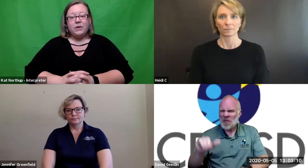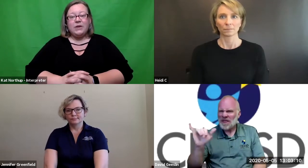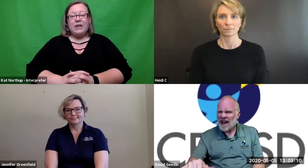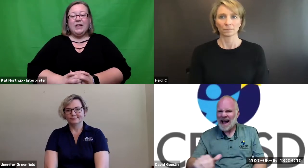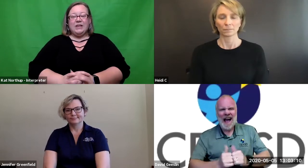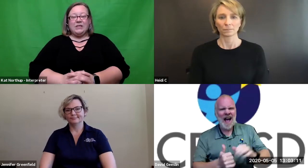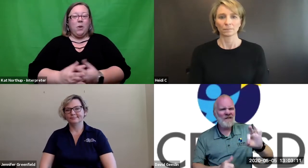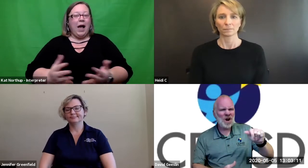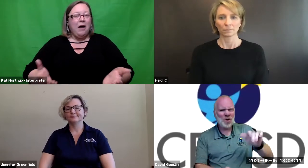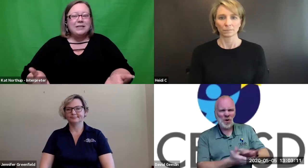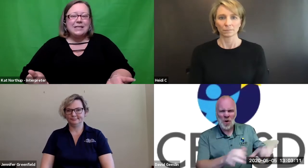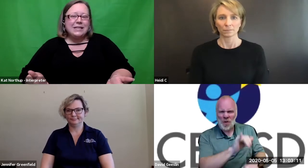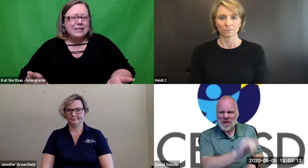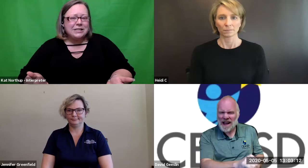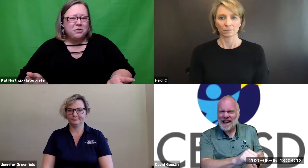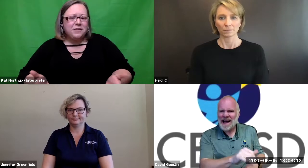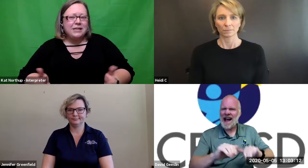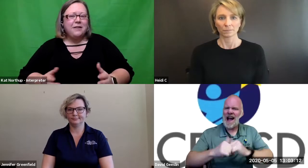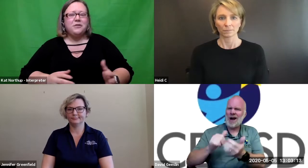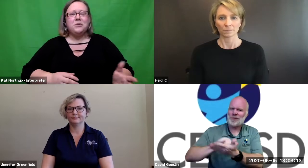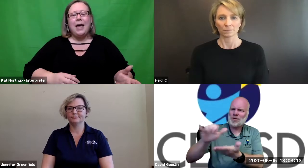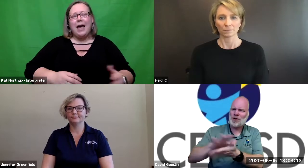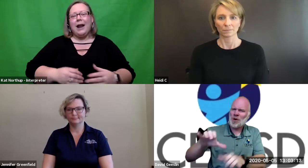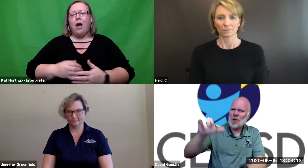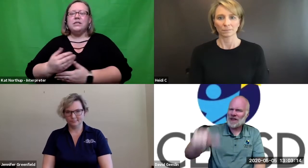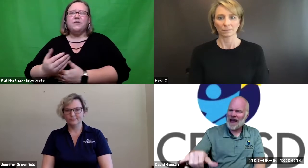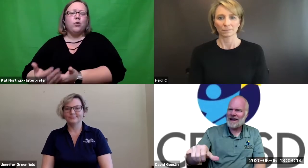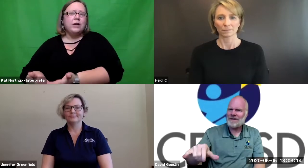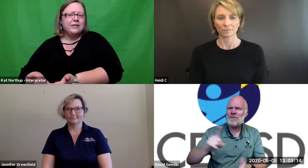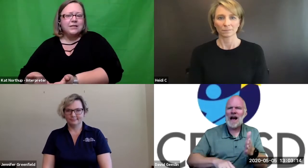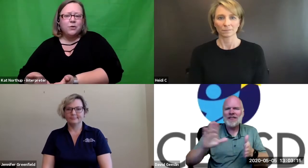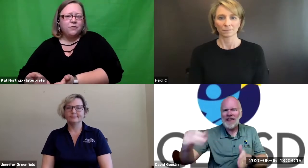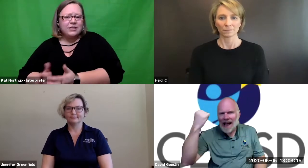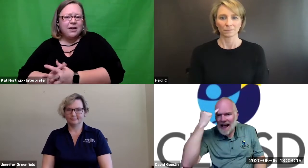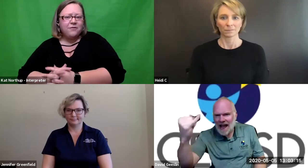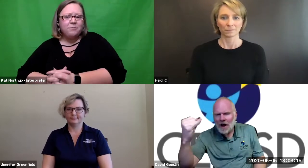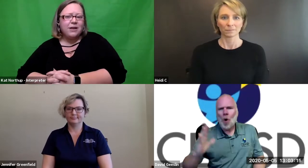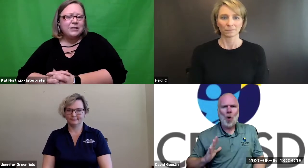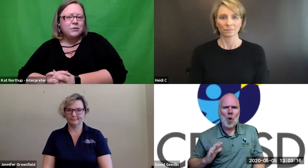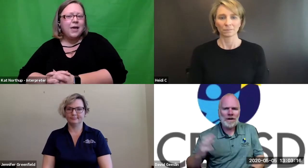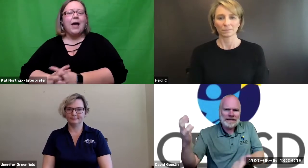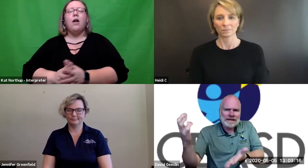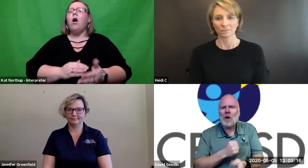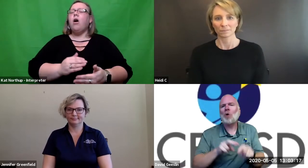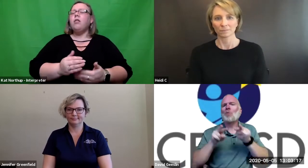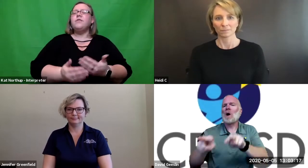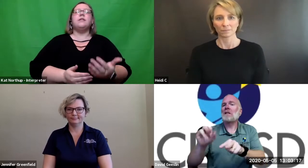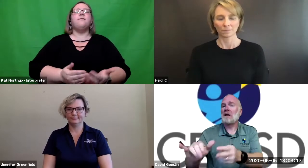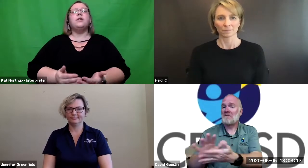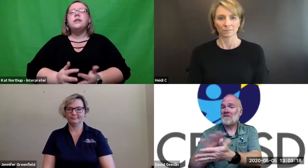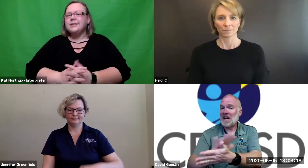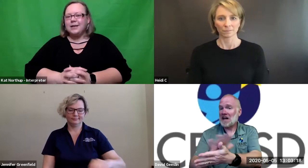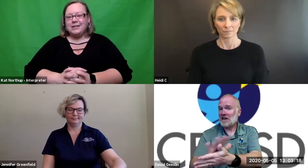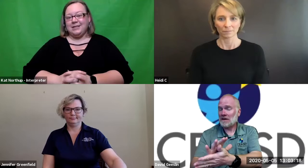well. So how does the Texas School for the Deaf do that? How does Florida School for the Deaf and Blind do that? All of